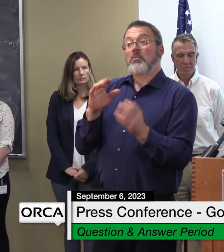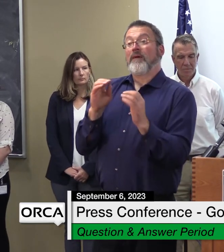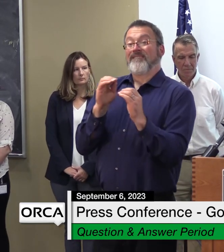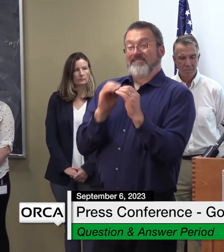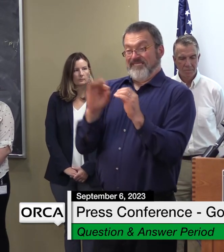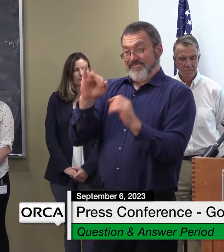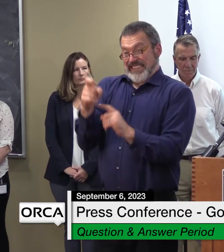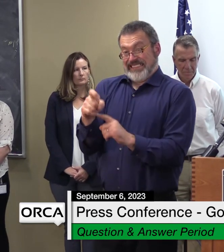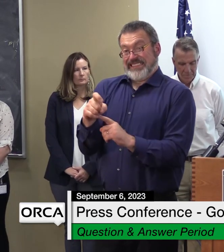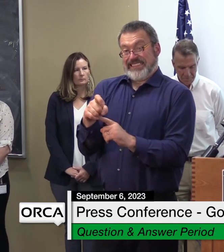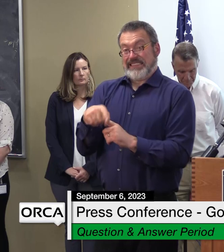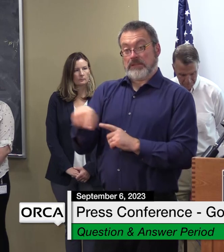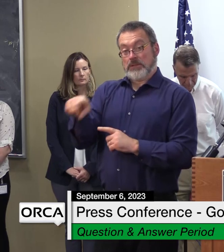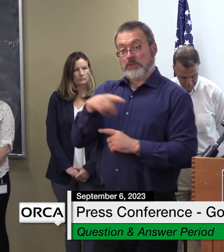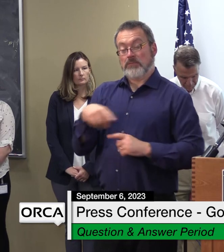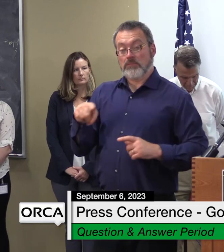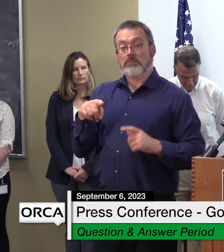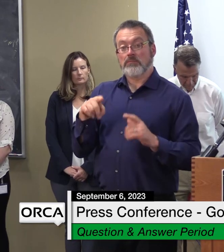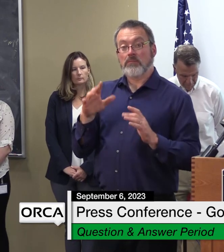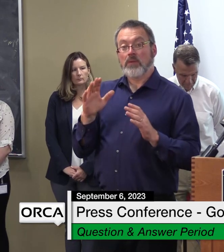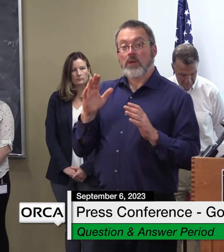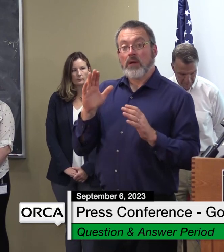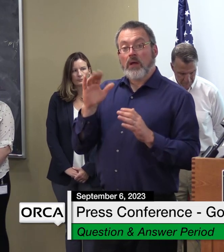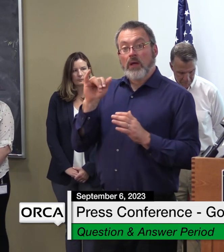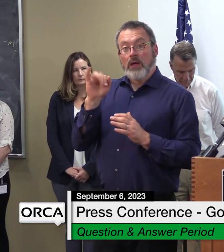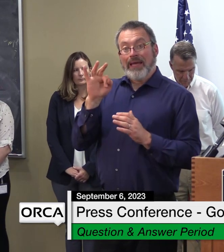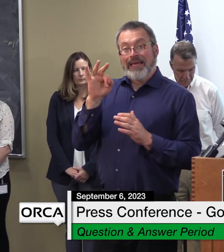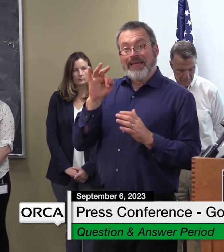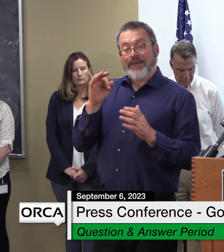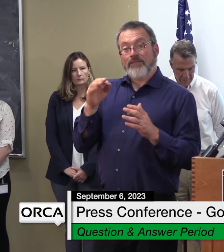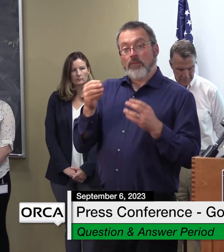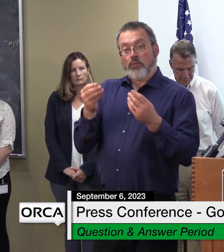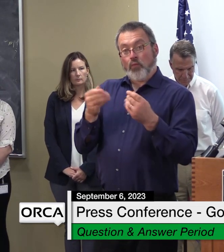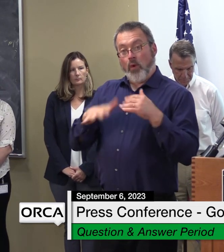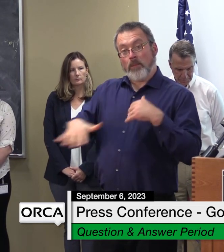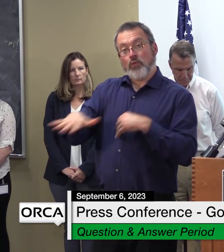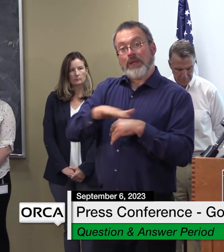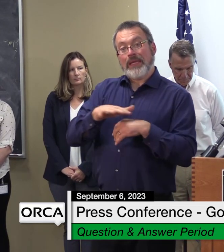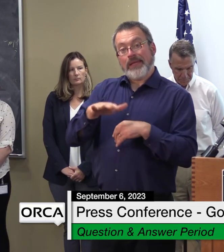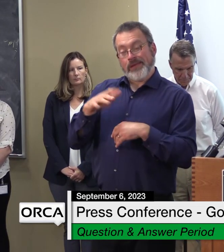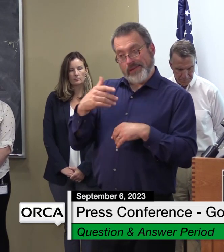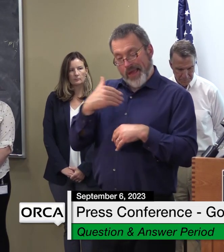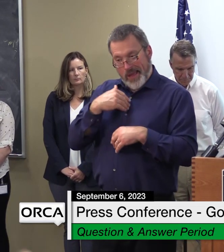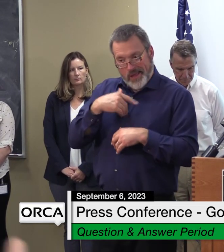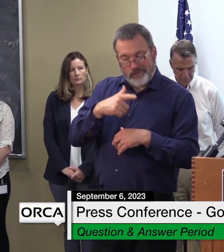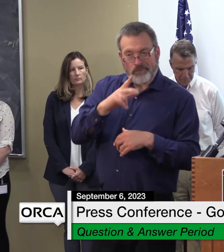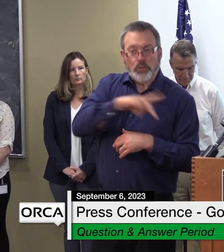whatever property is inside that can be